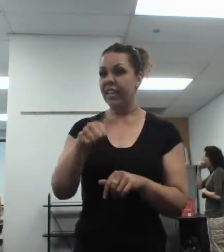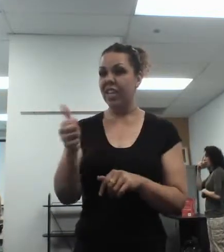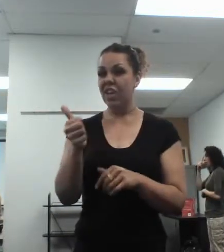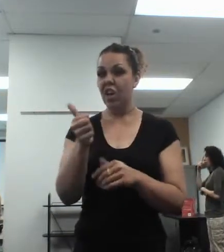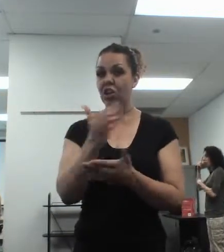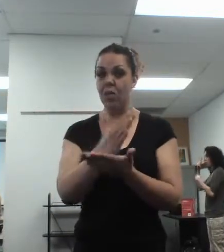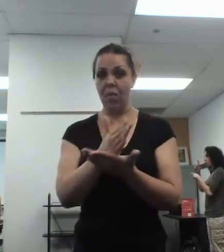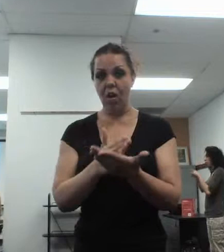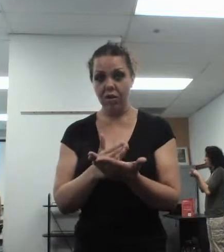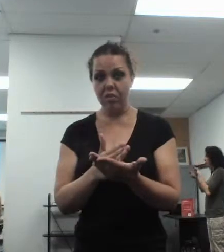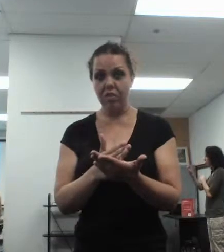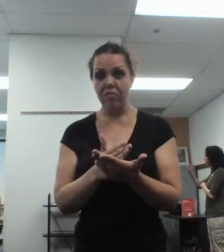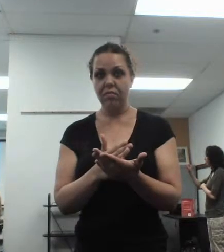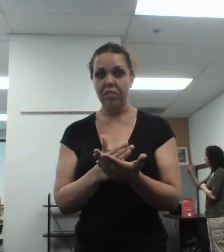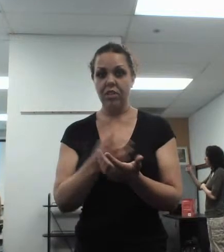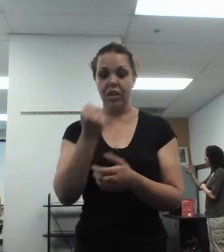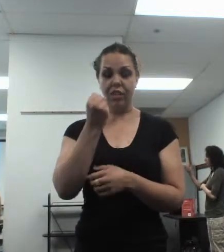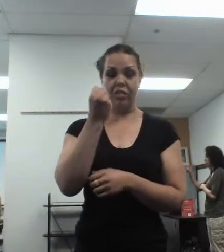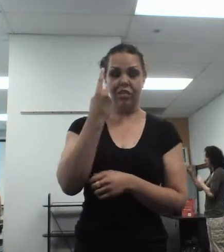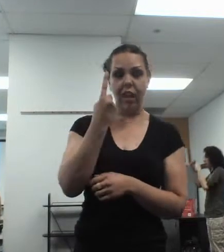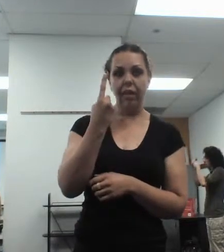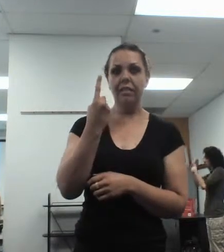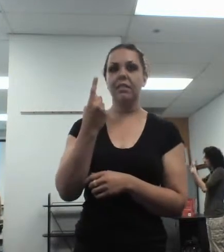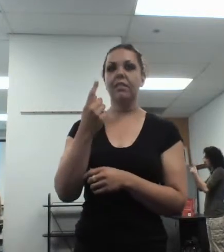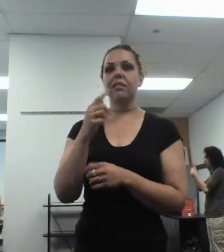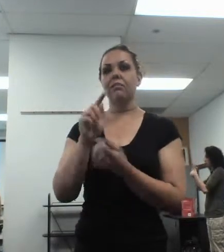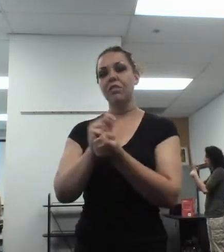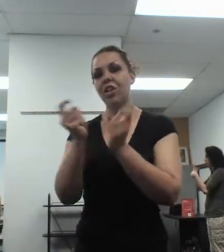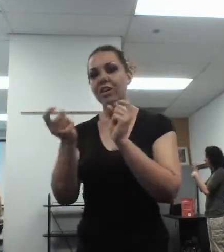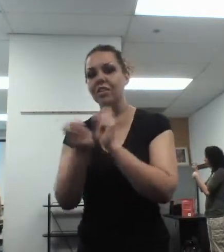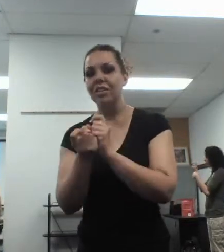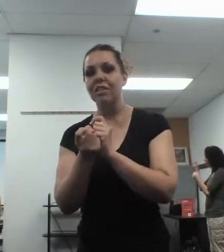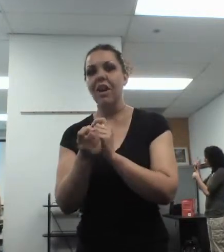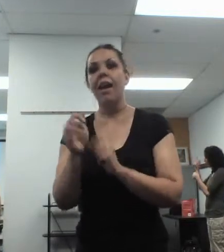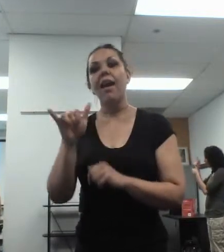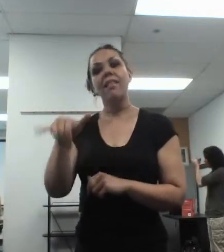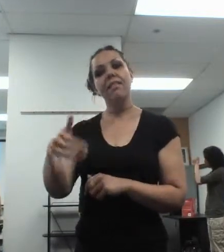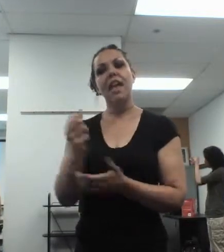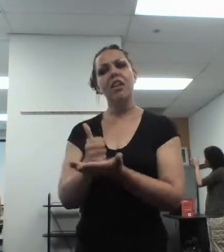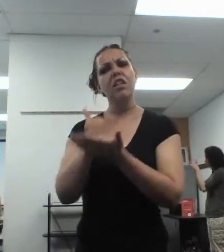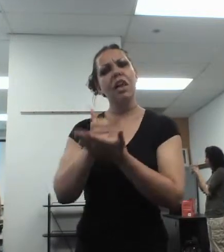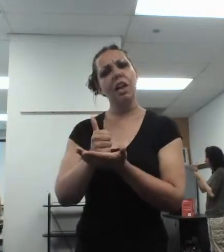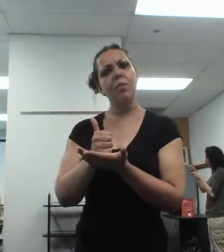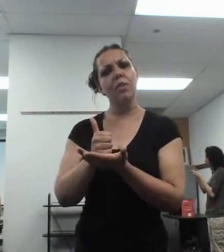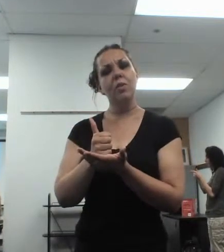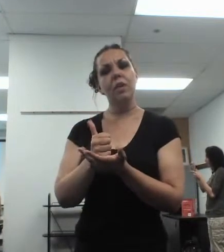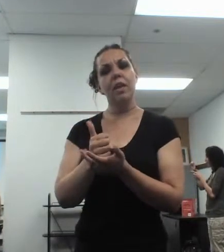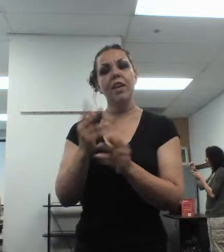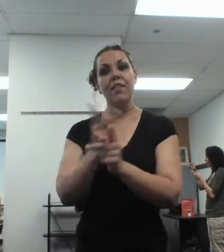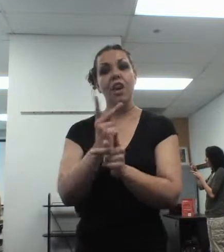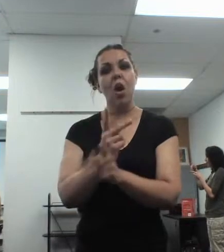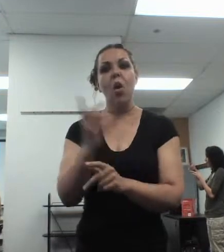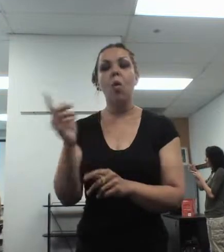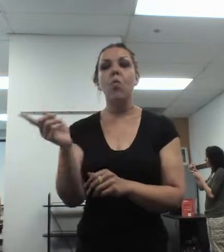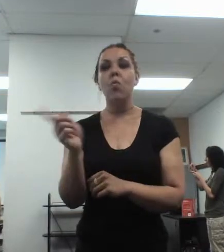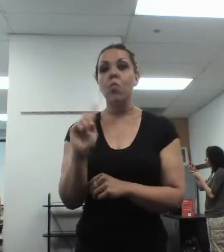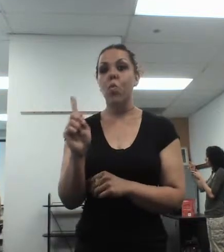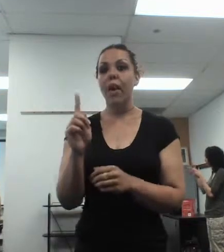reformulation, because that will help you figure out where you're struggling with interpretation. But when I say I want you to analyze